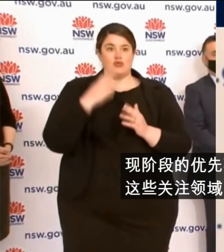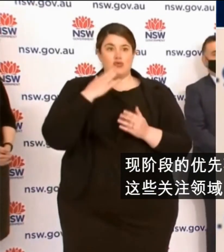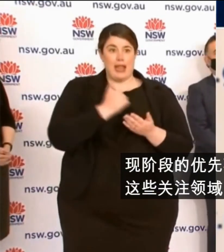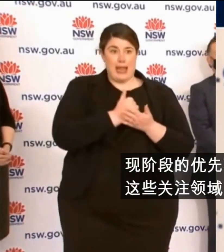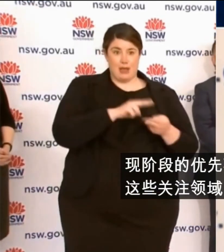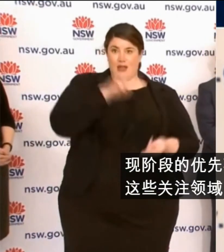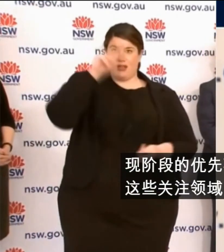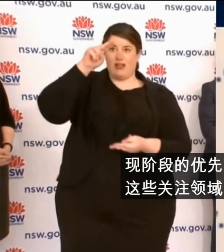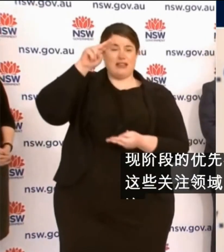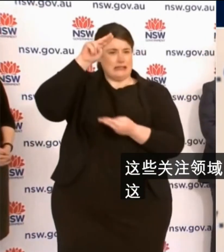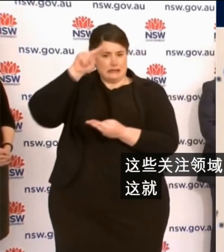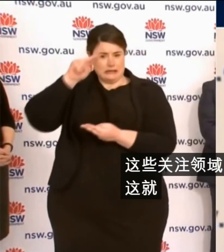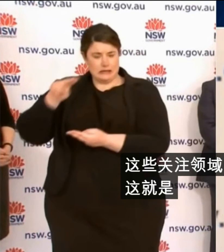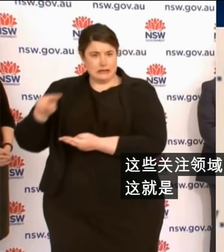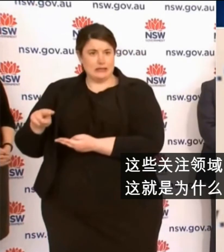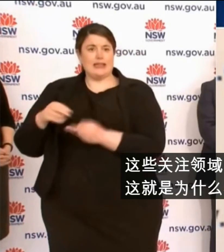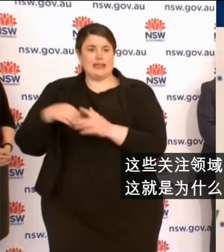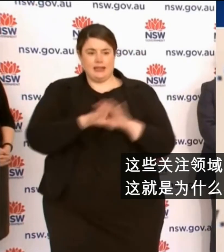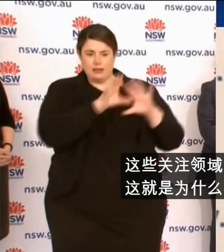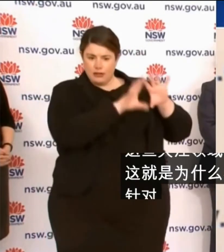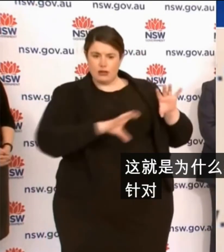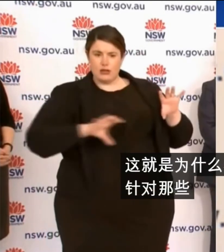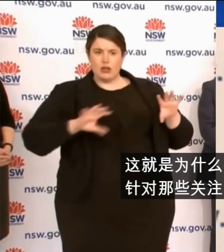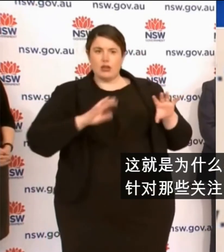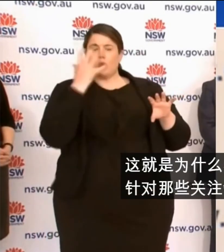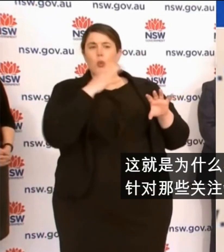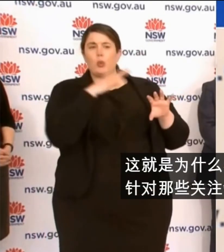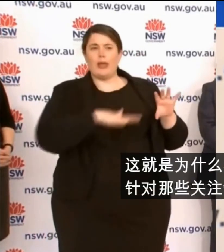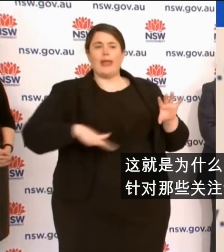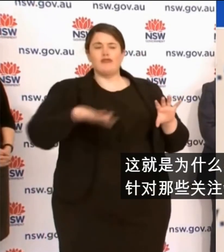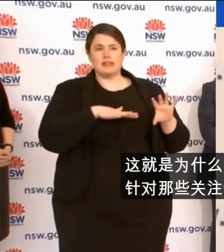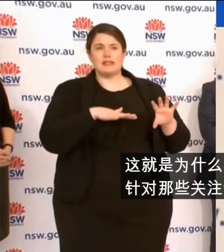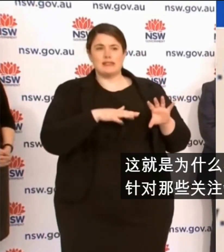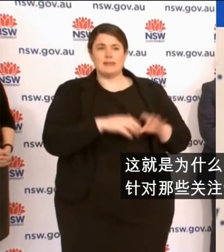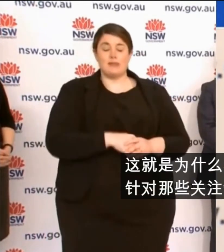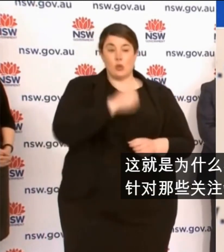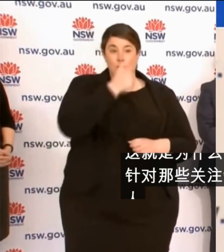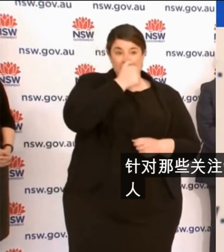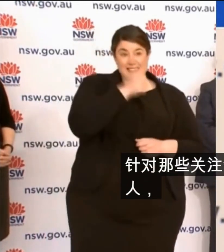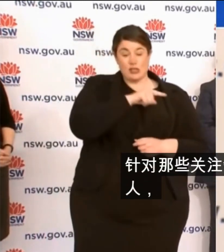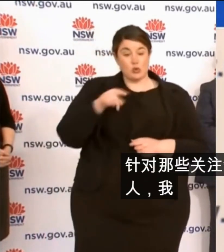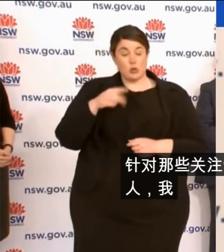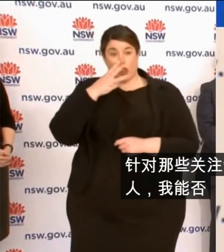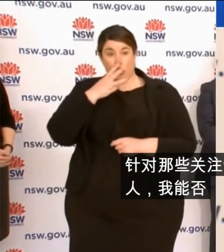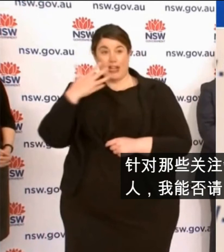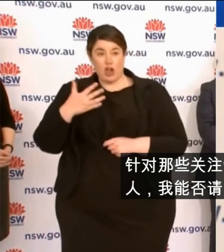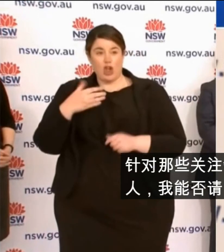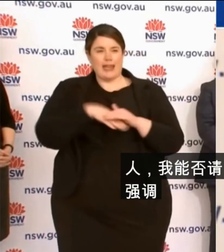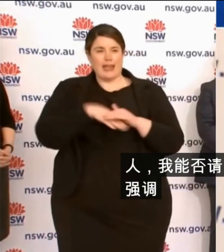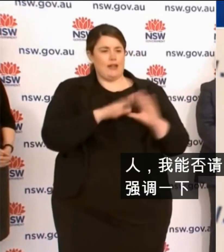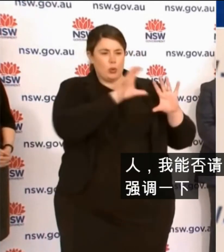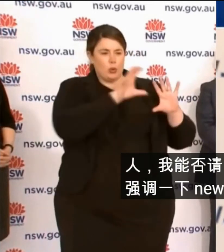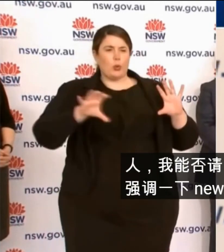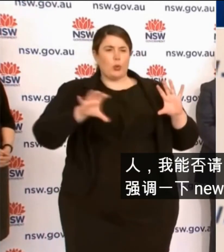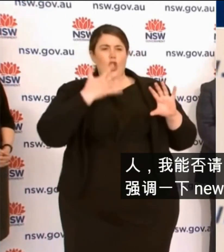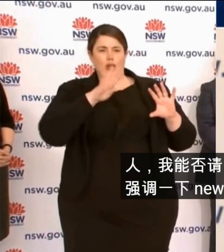case numbers and the virus in those areas of concern, which is why we've been targeting the 16 to 39-year-olds in those areas of concern. And can I please